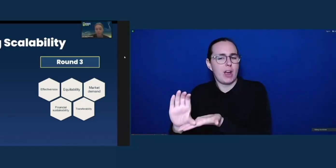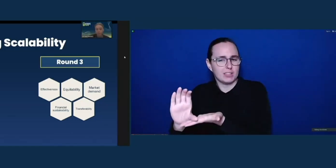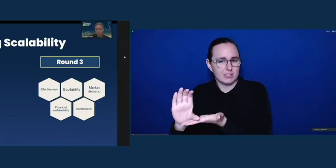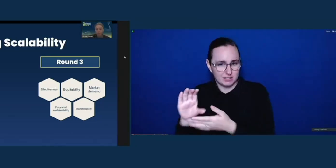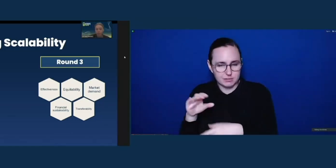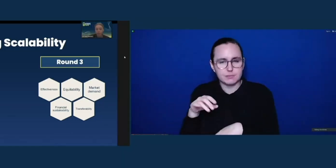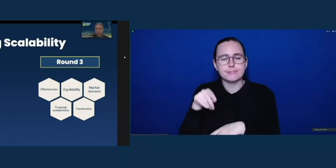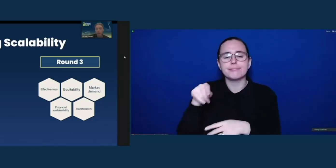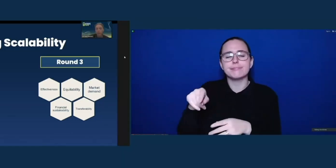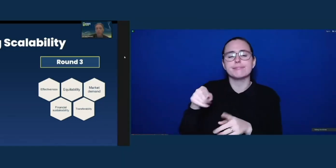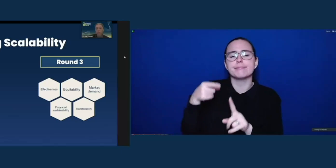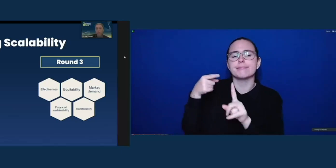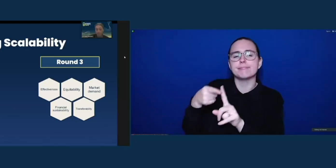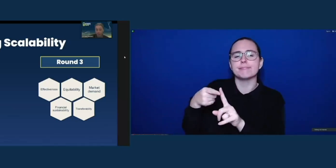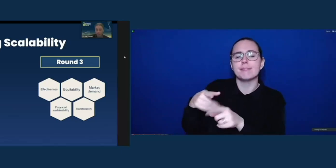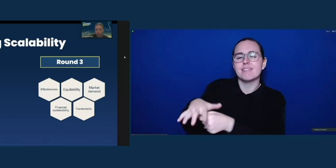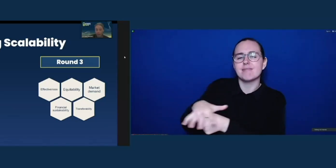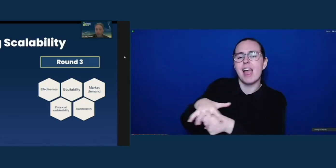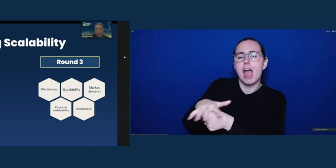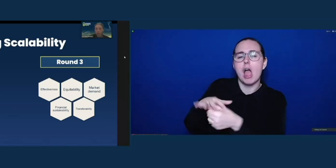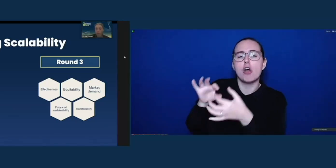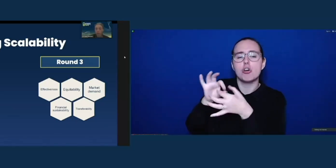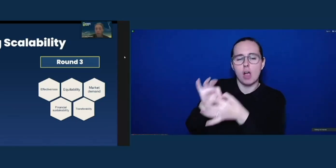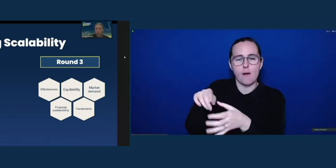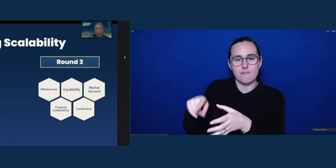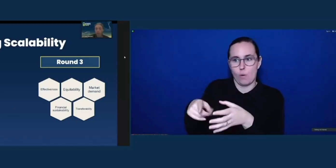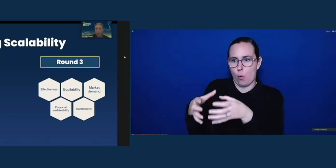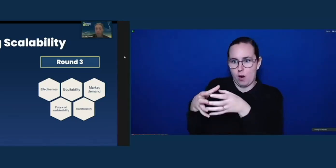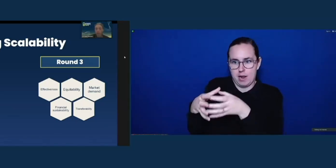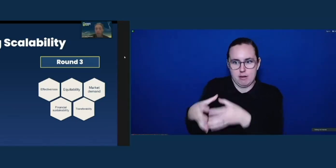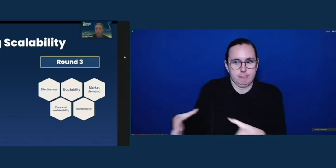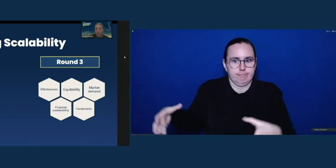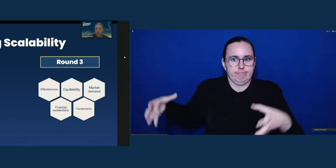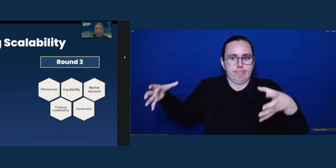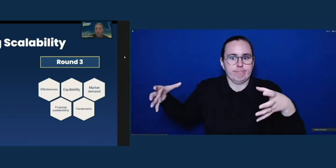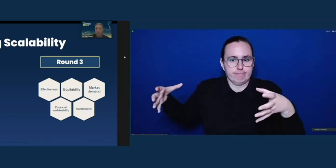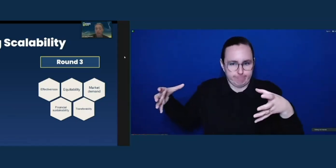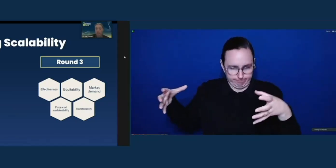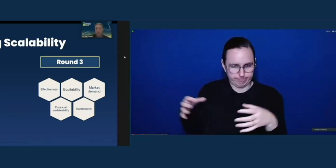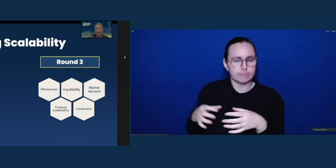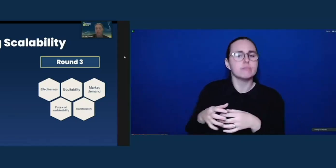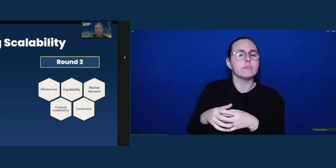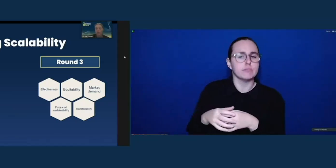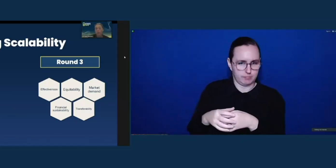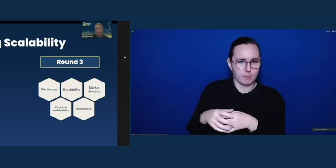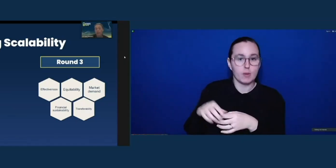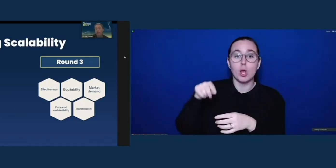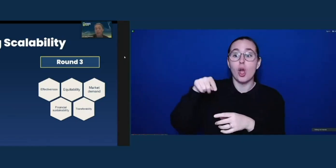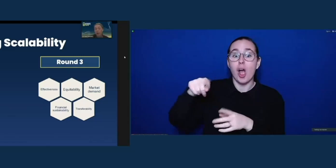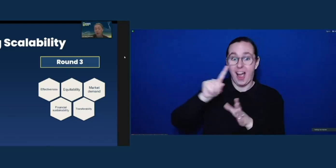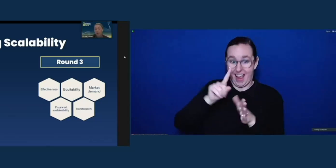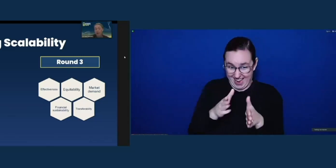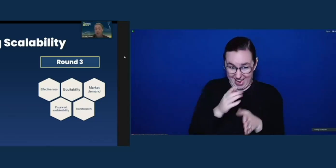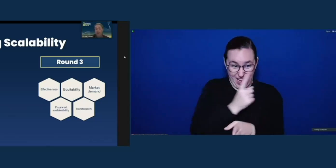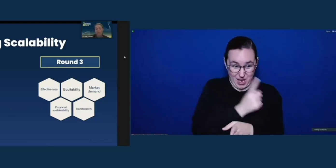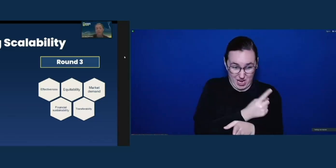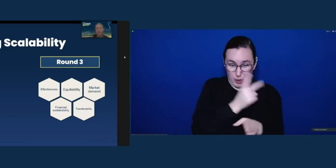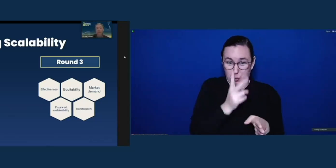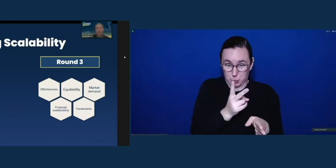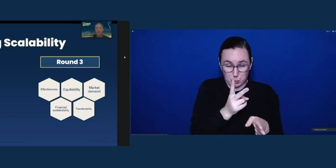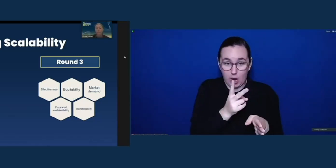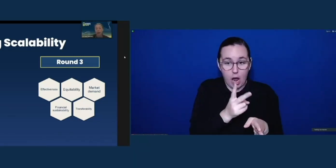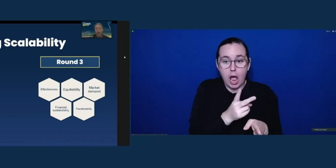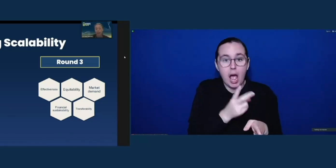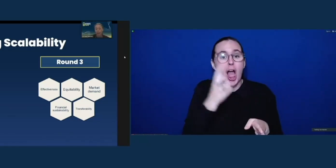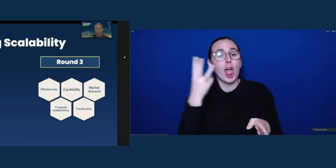scalability. And in round 3, we conducted we developed a quantitative and qualitative assessment